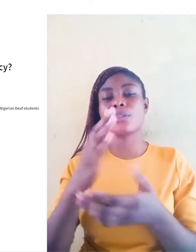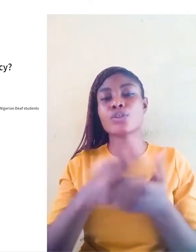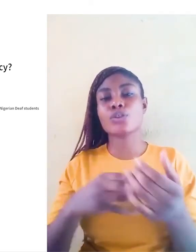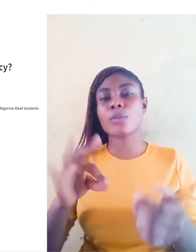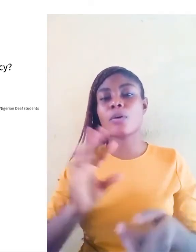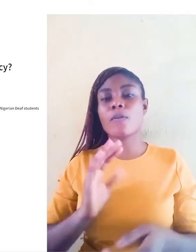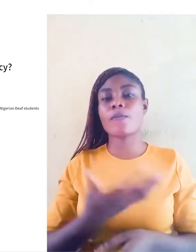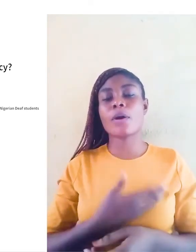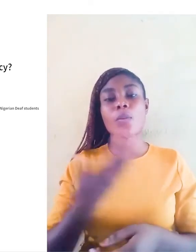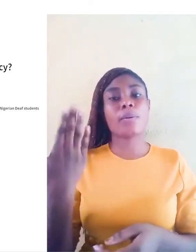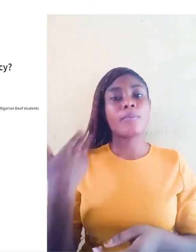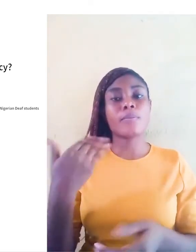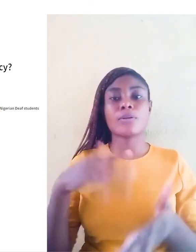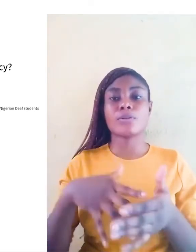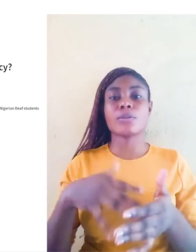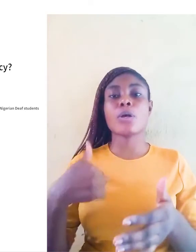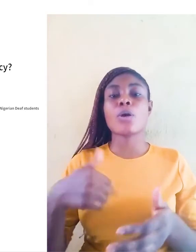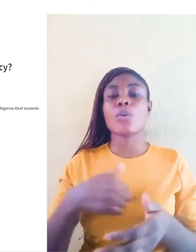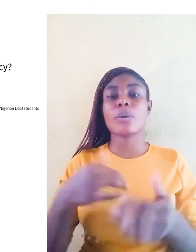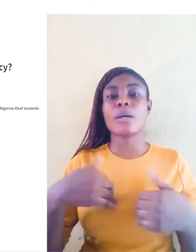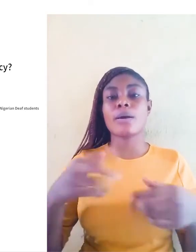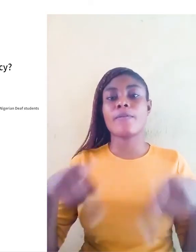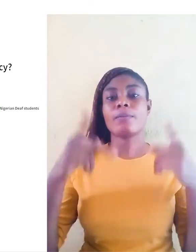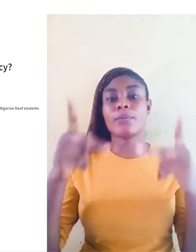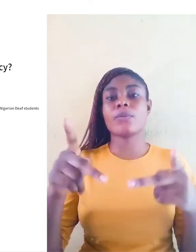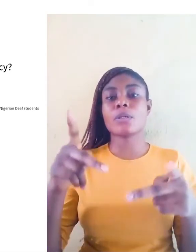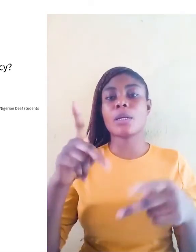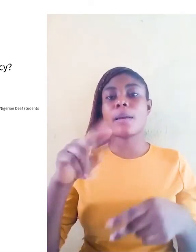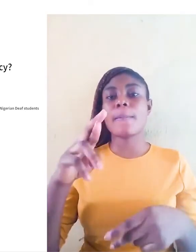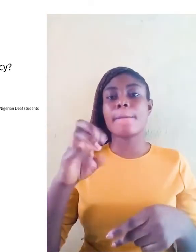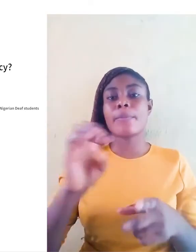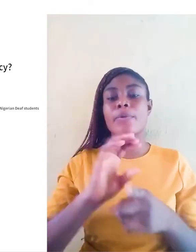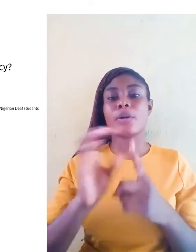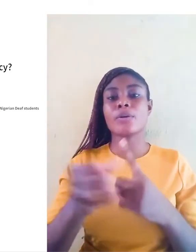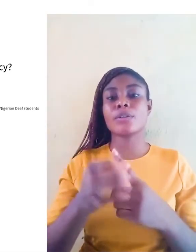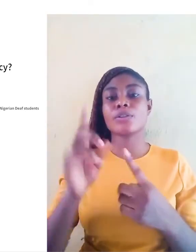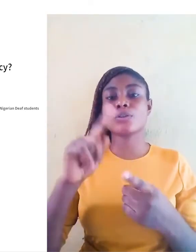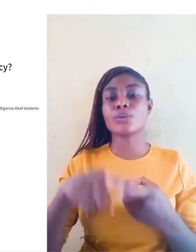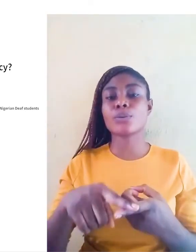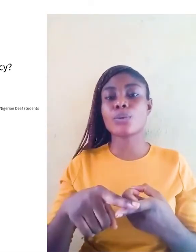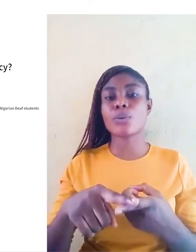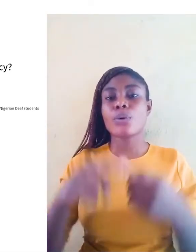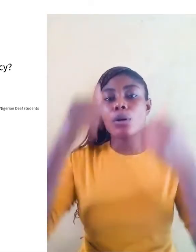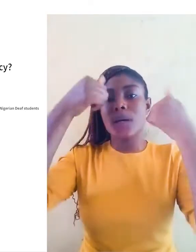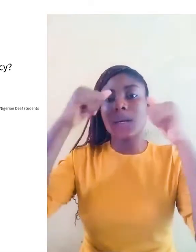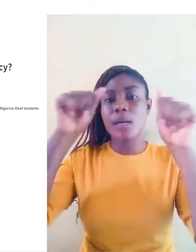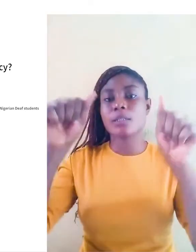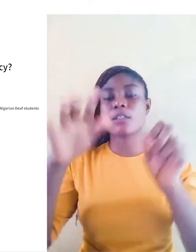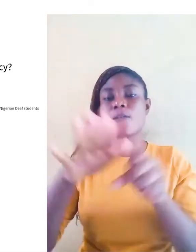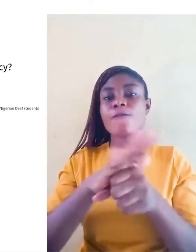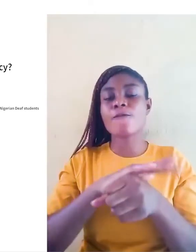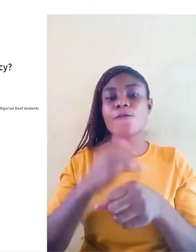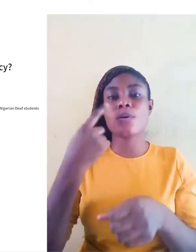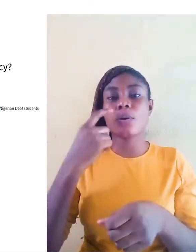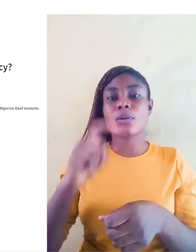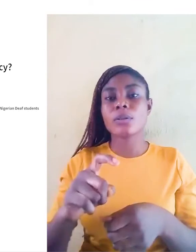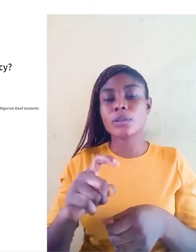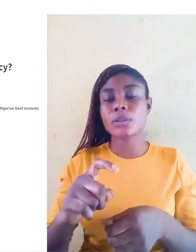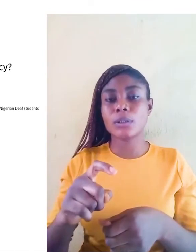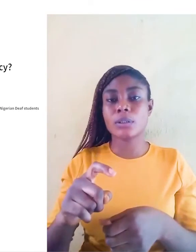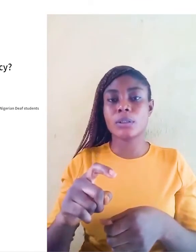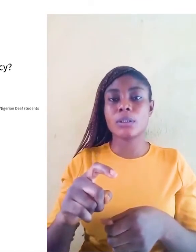our previous studies, we have proposed three conditions to achieve full cognitive and